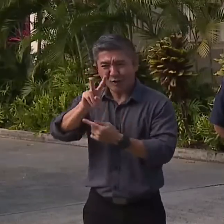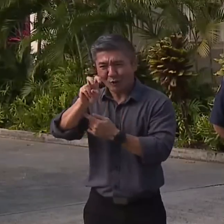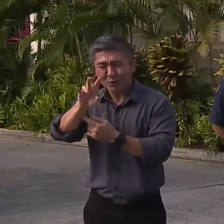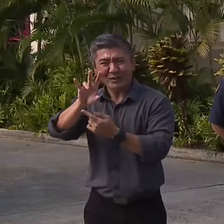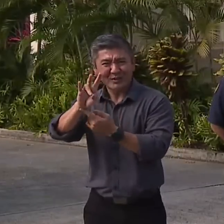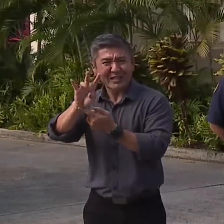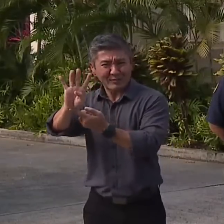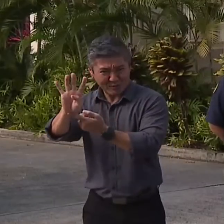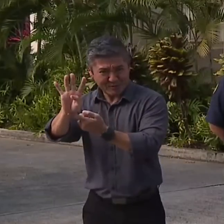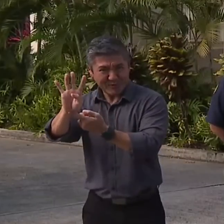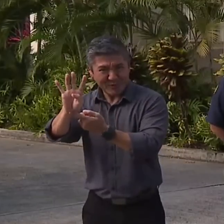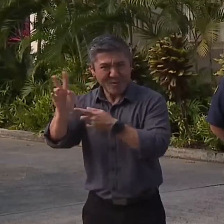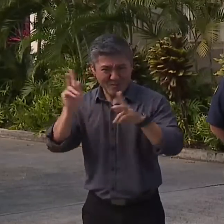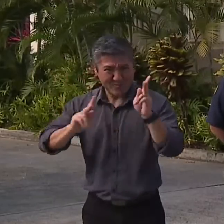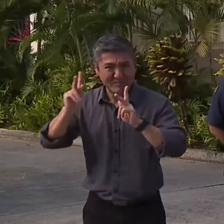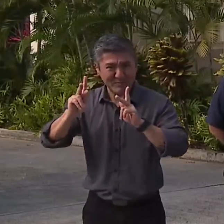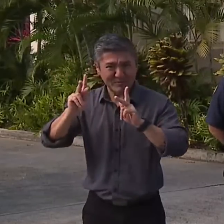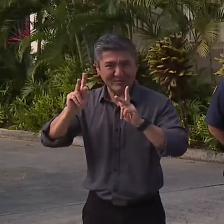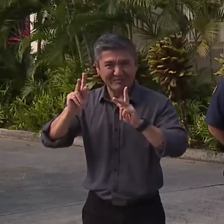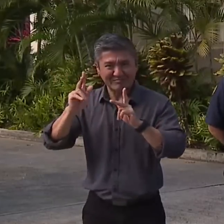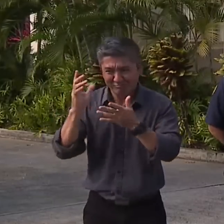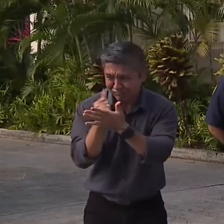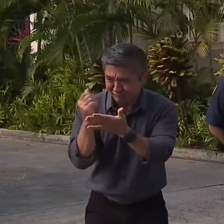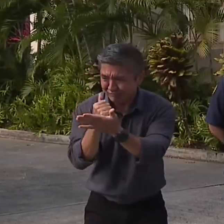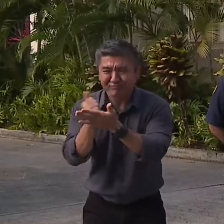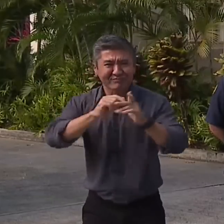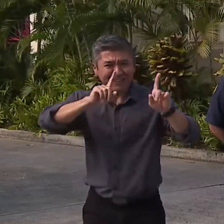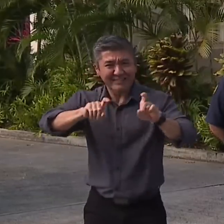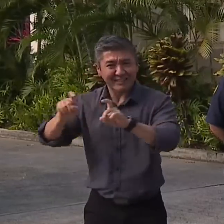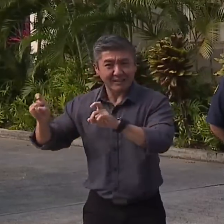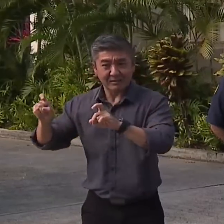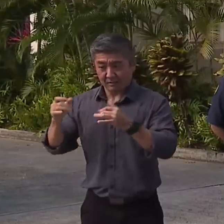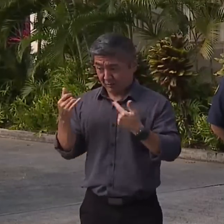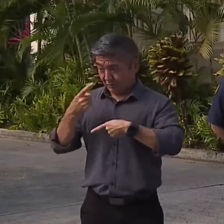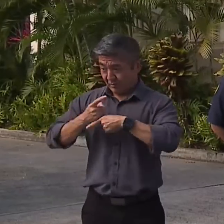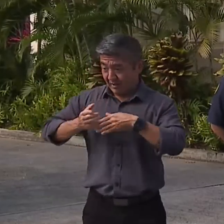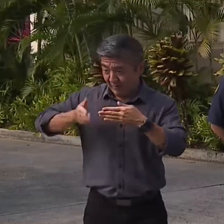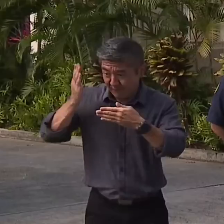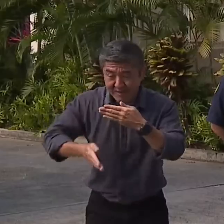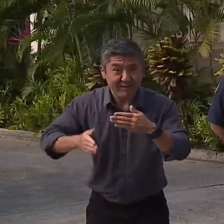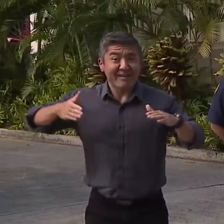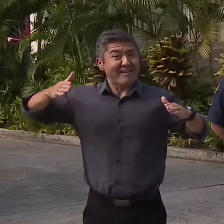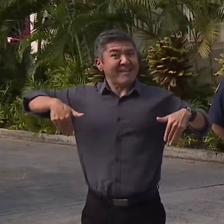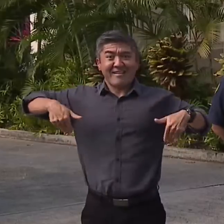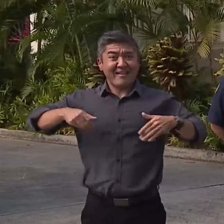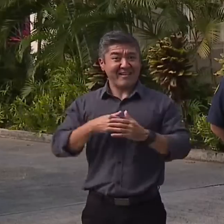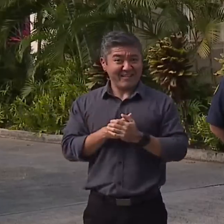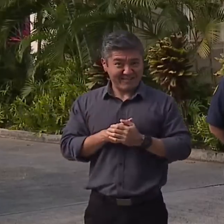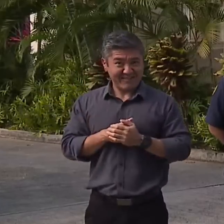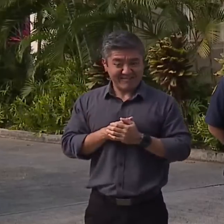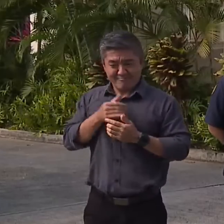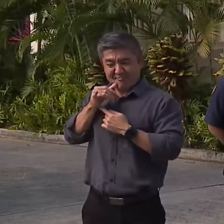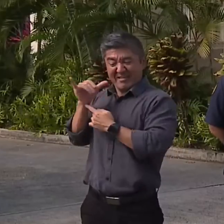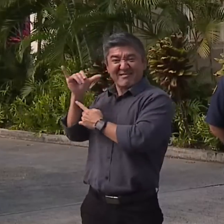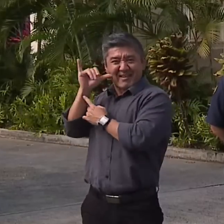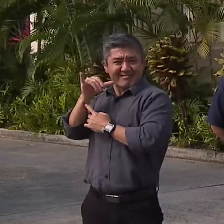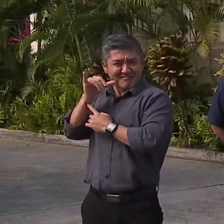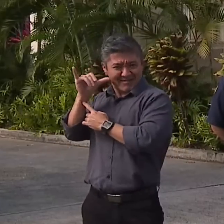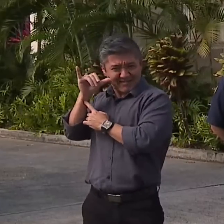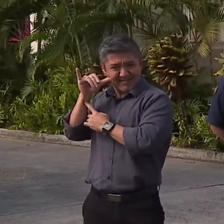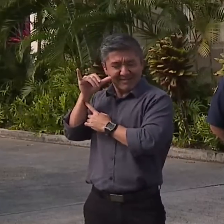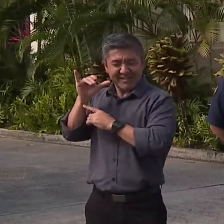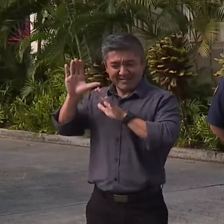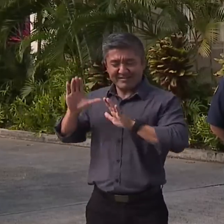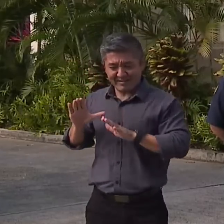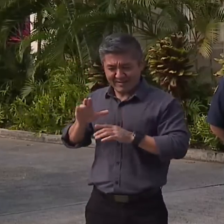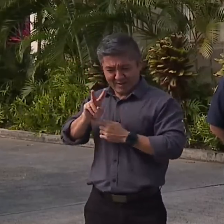60,274 people, and we're still counting. The day is not yet over. As of Sunday, as of yesterday, there